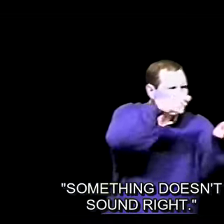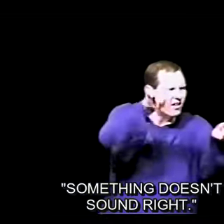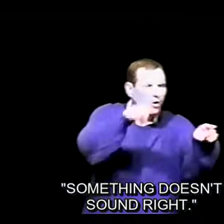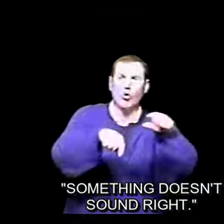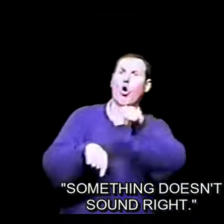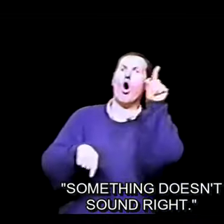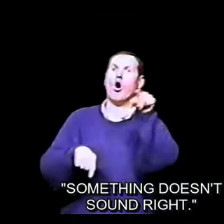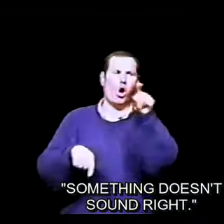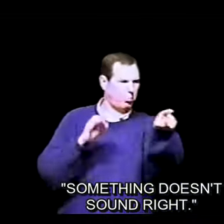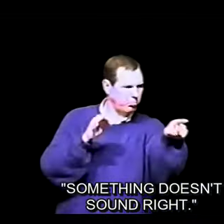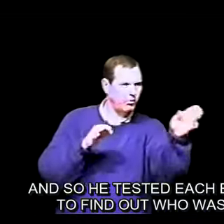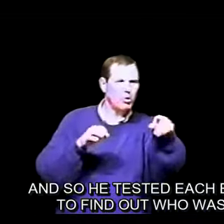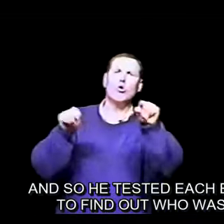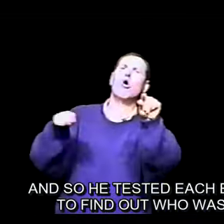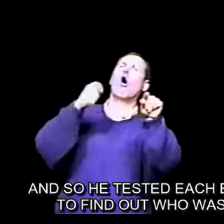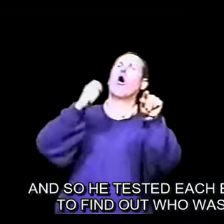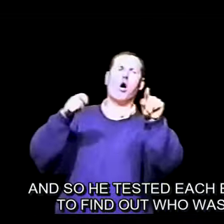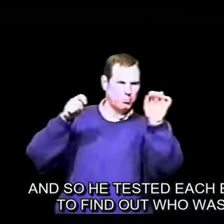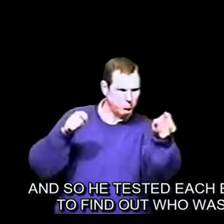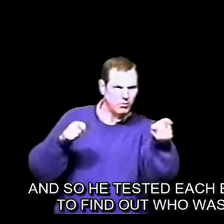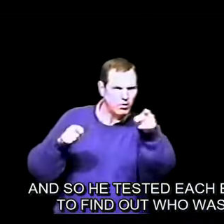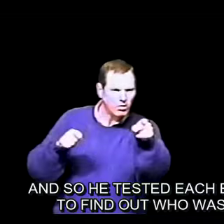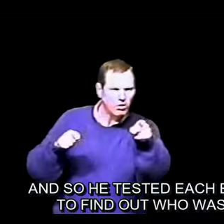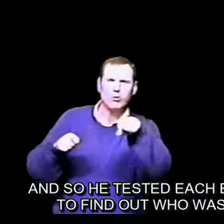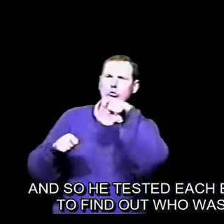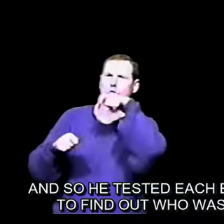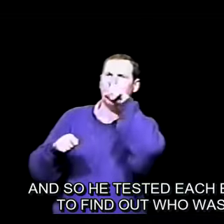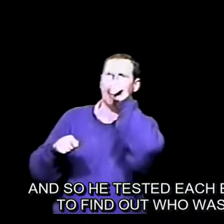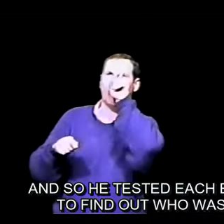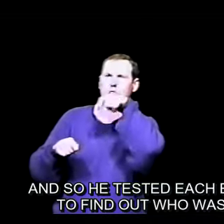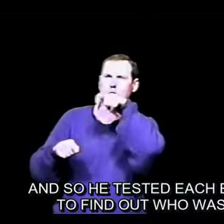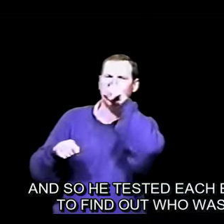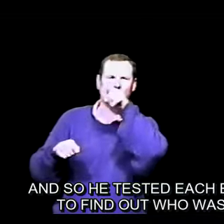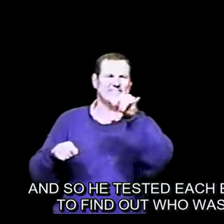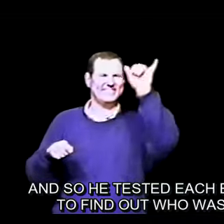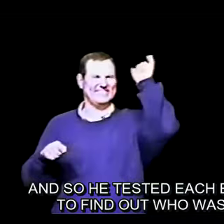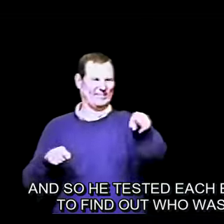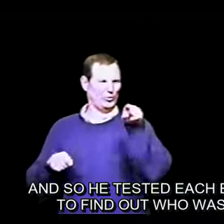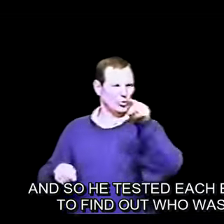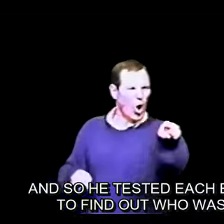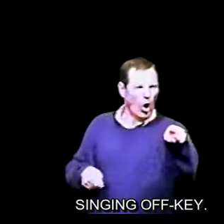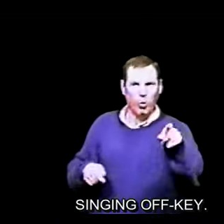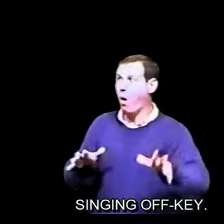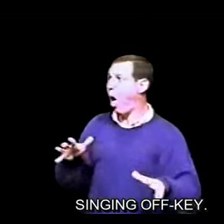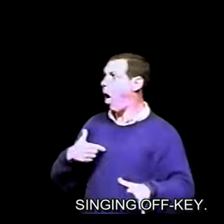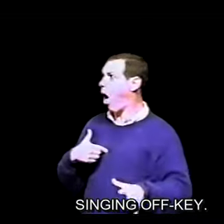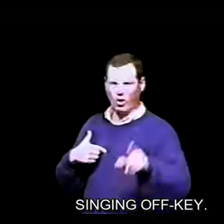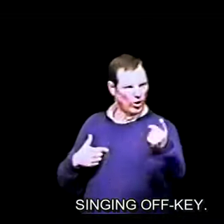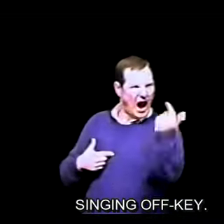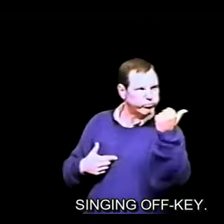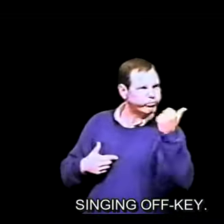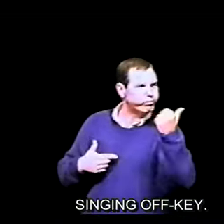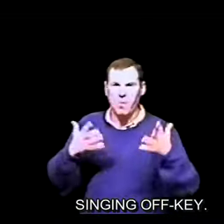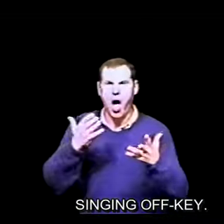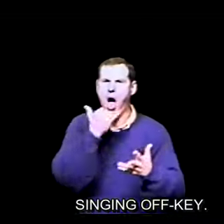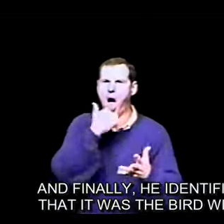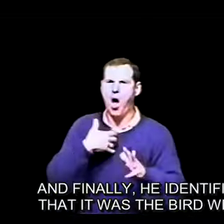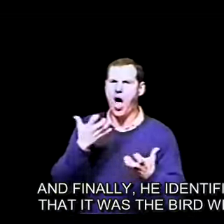he tested each bird to find out who was singing off key. And finally he identified that it